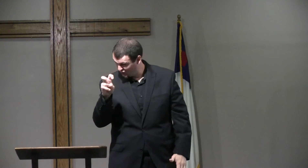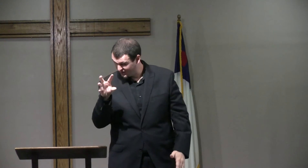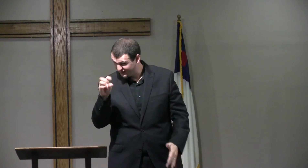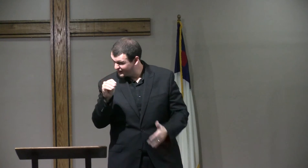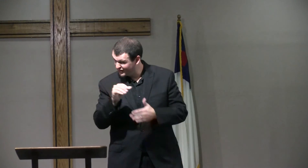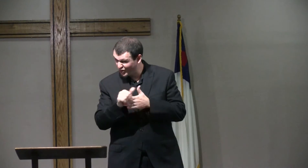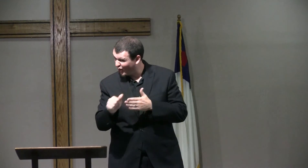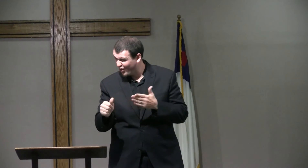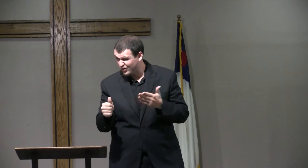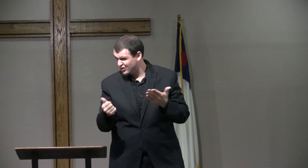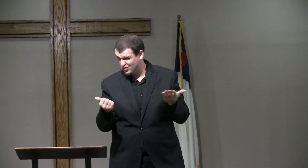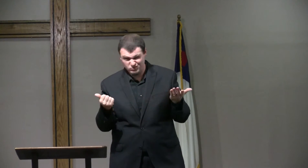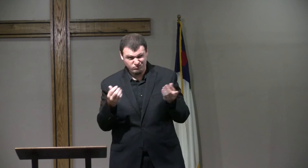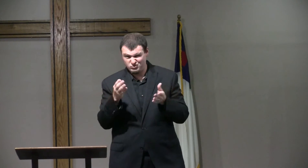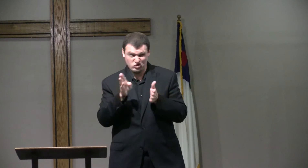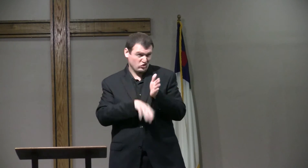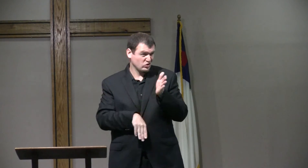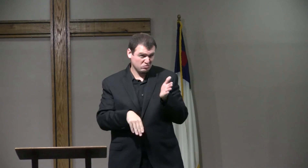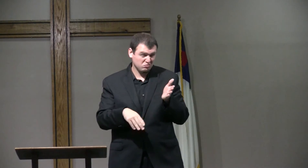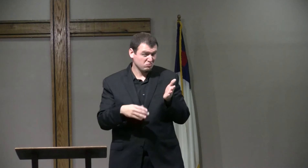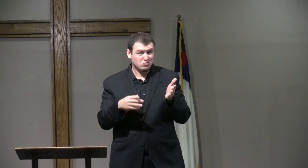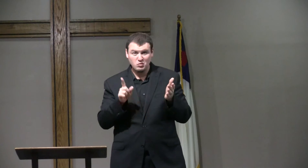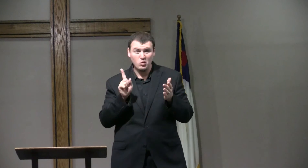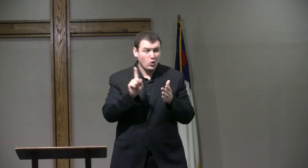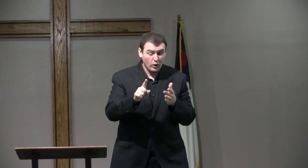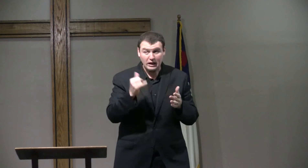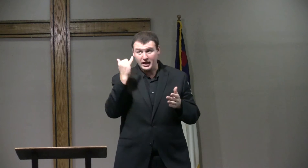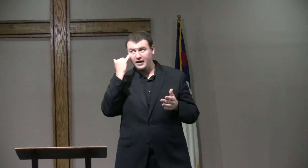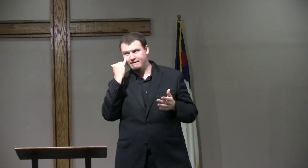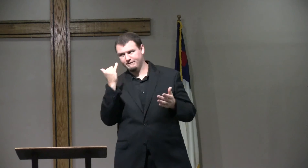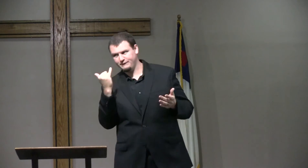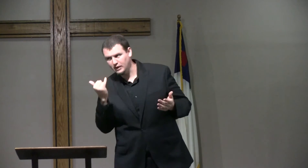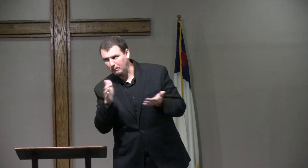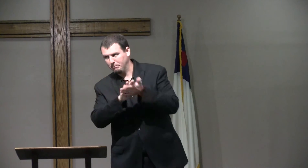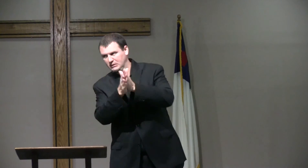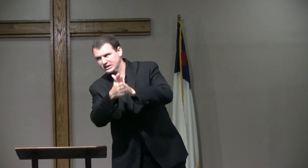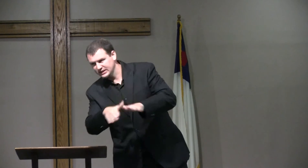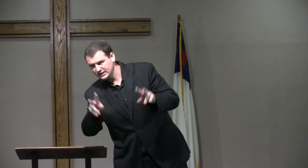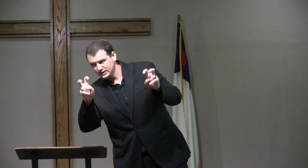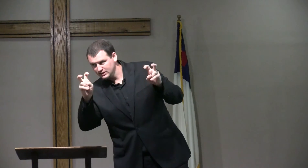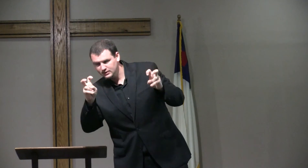divorce is very easy and very accessible. I think it's like